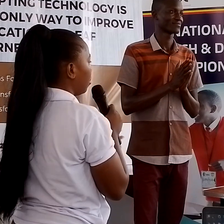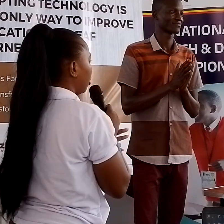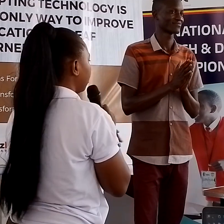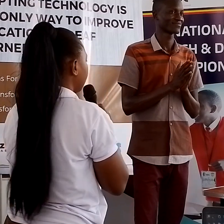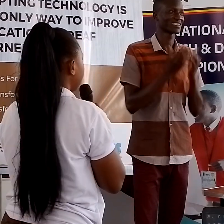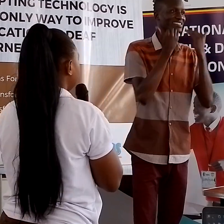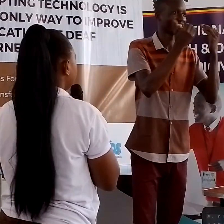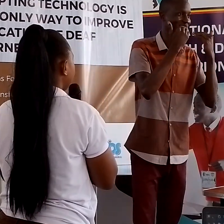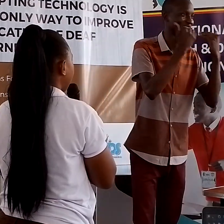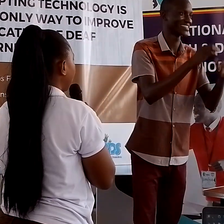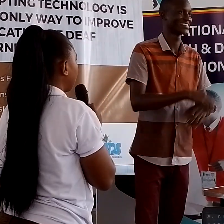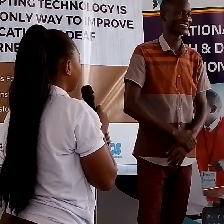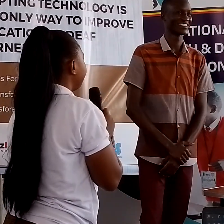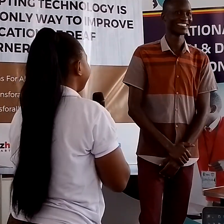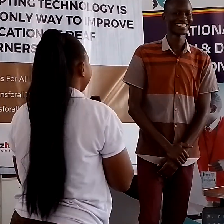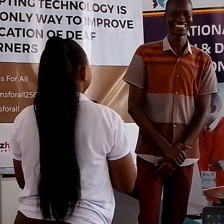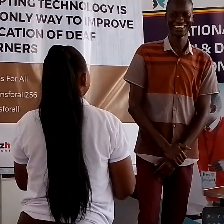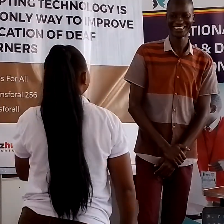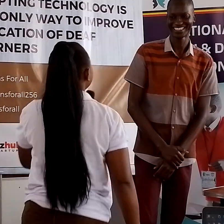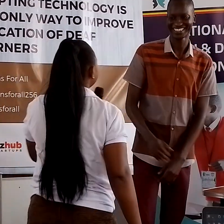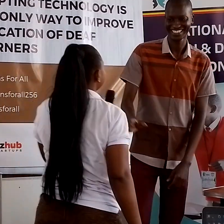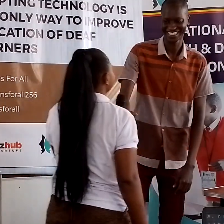That's all about me. Thank you.